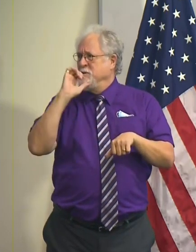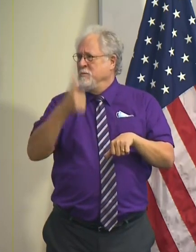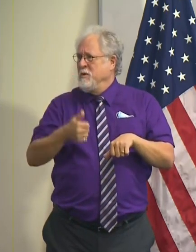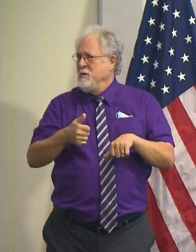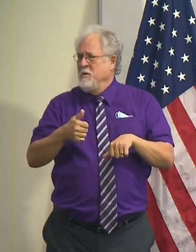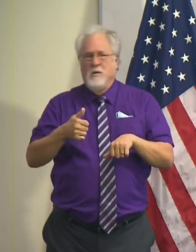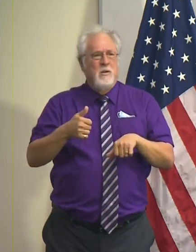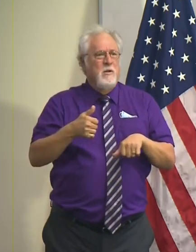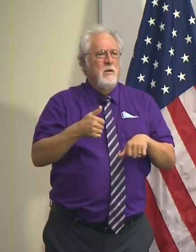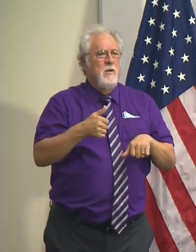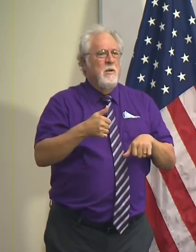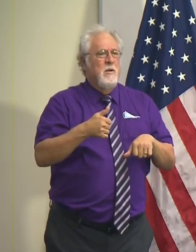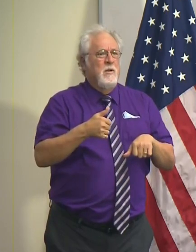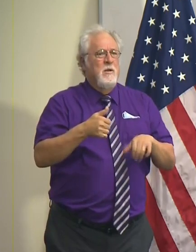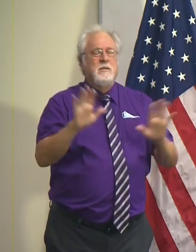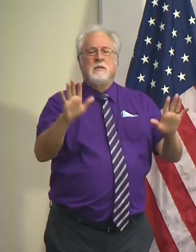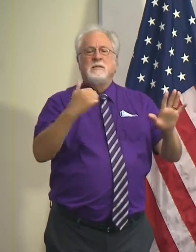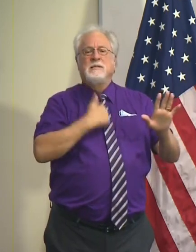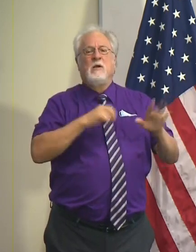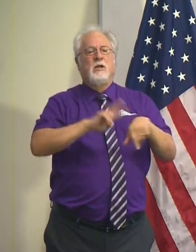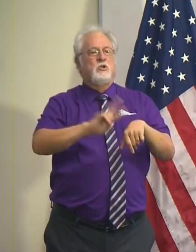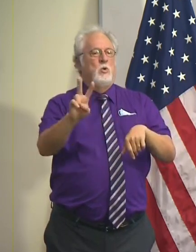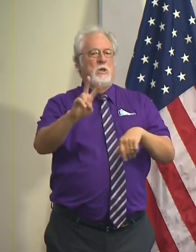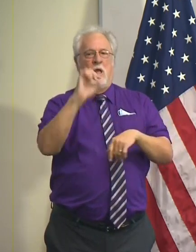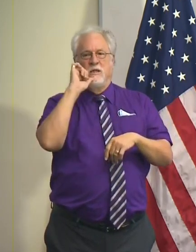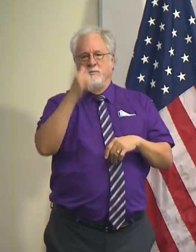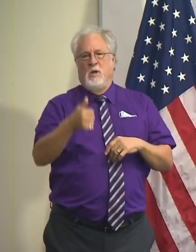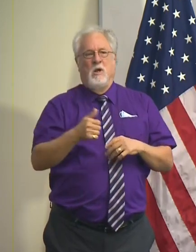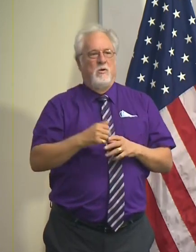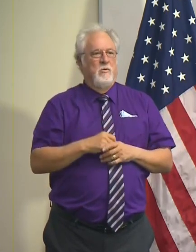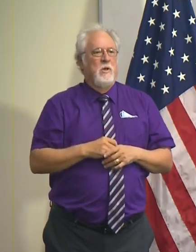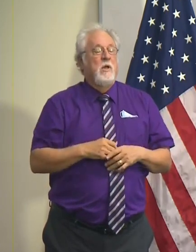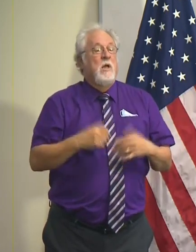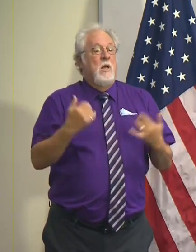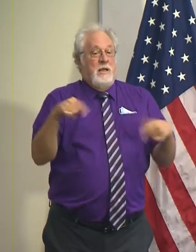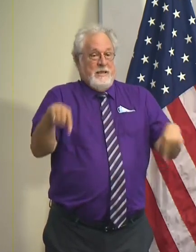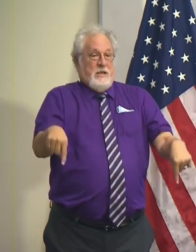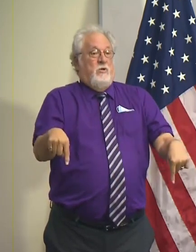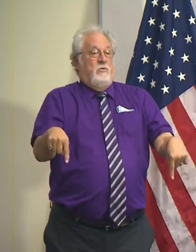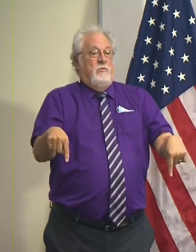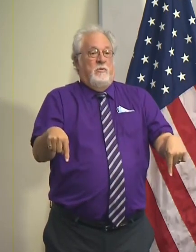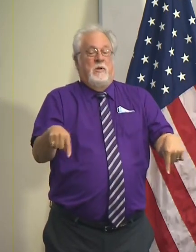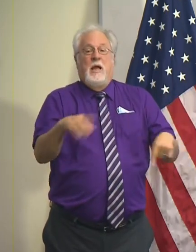Or is it? I'm sorry, 2 o'clock tomorrow, right here.